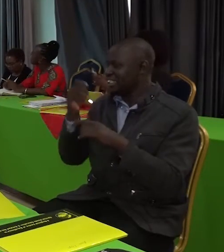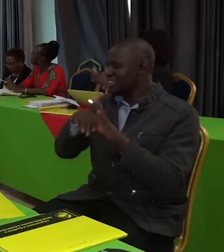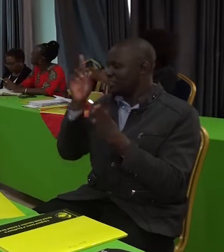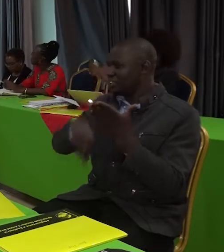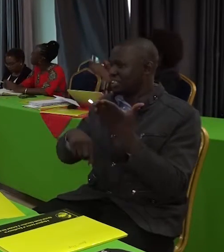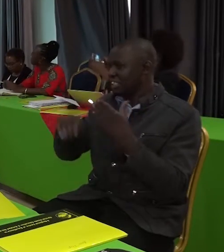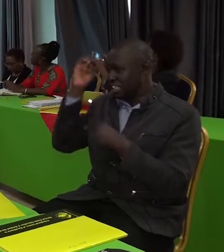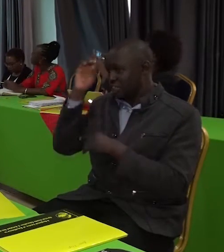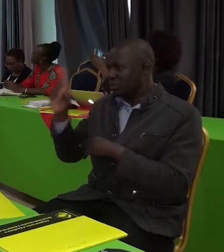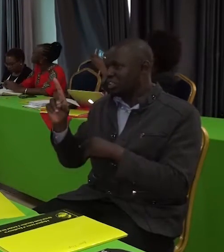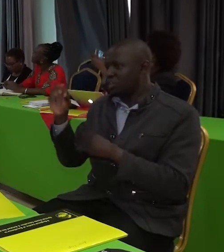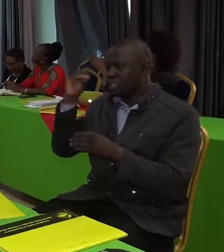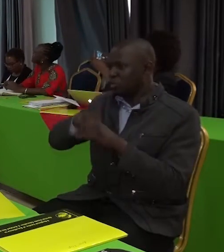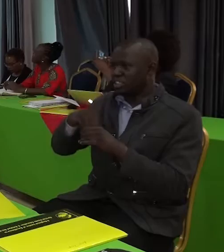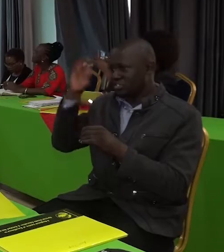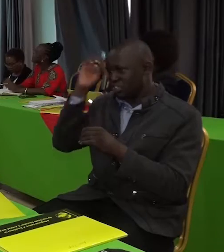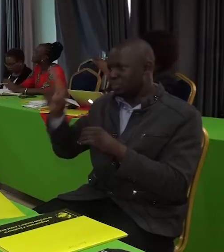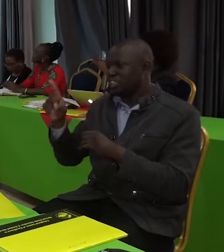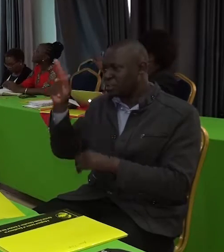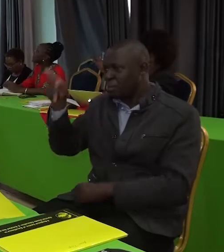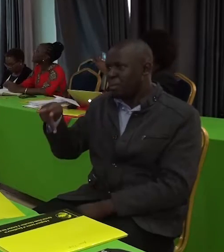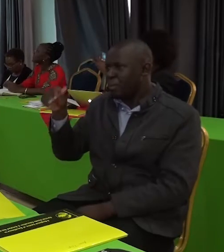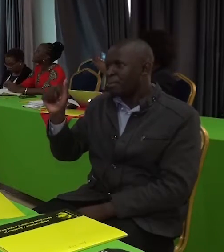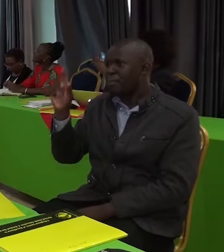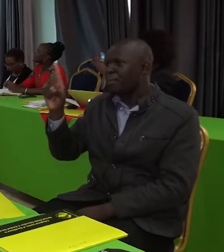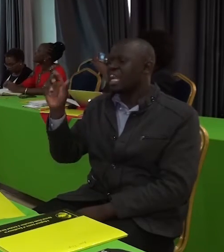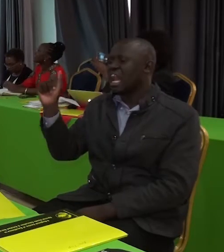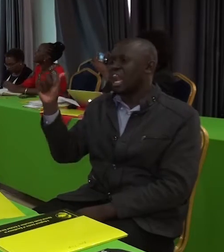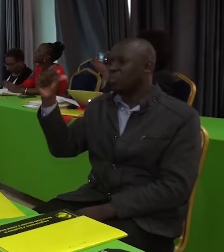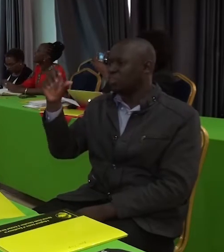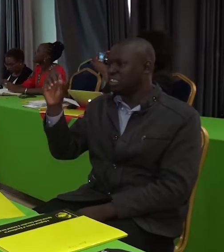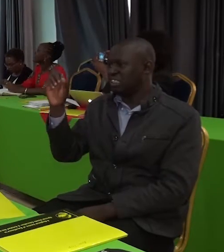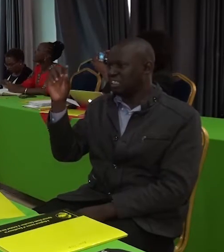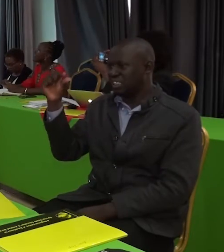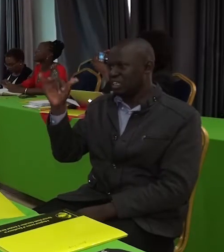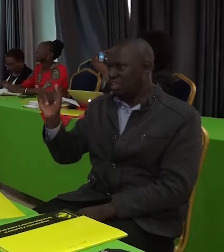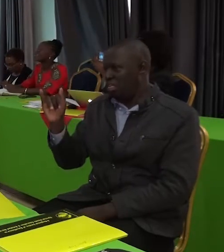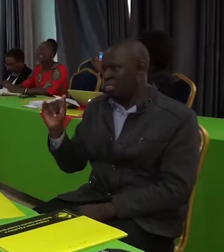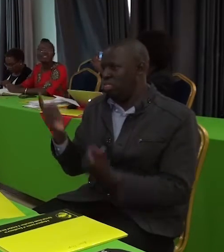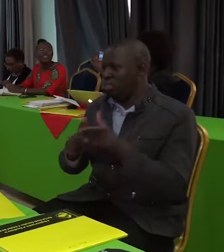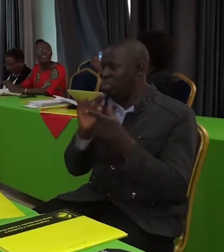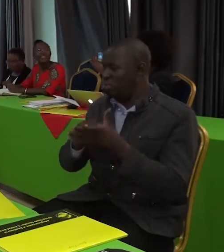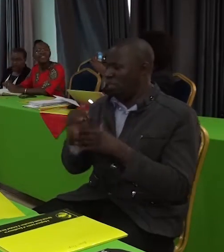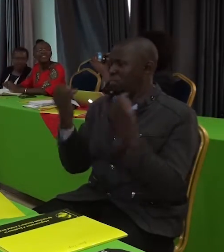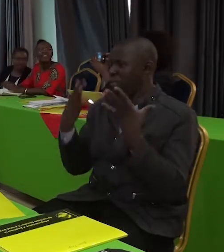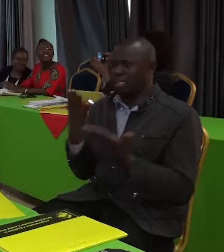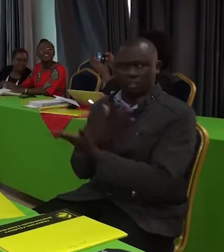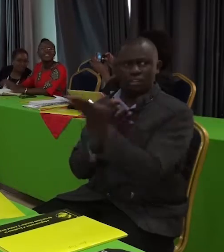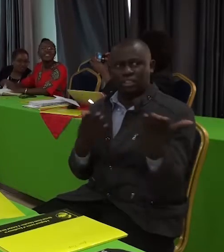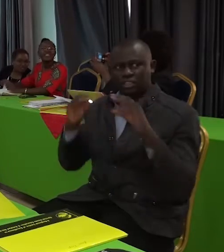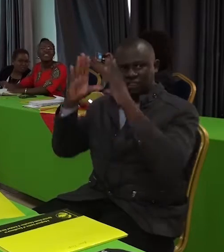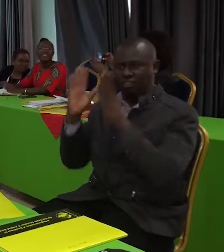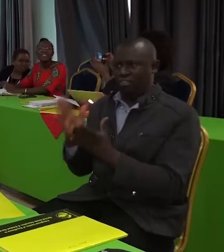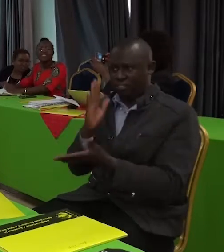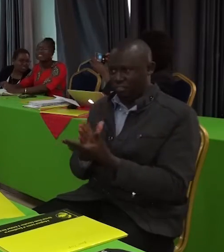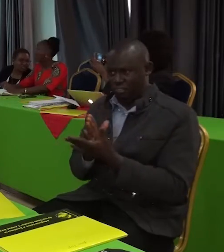pedagogy. What is inclusive education pedagogy? Many of you here are teachers. Solomon, were you once a teacher? Yeah, I'm a